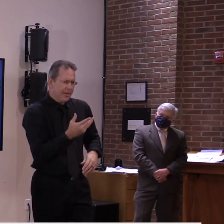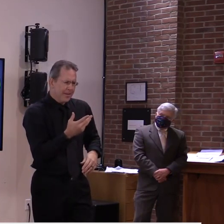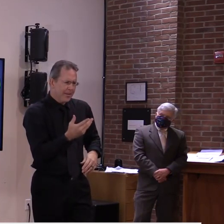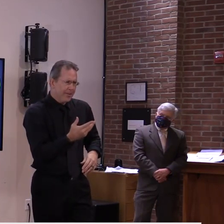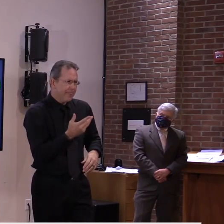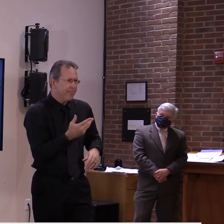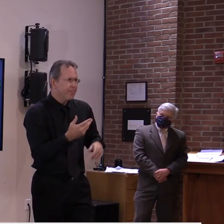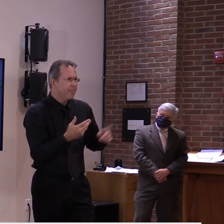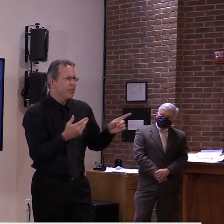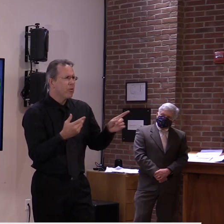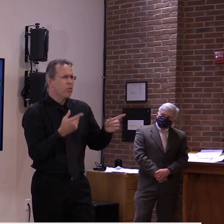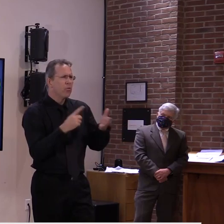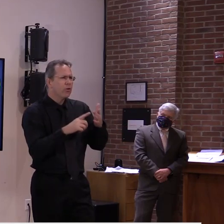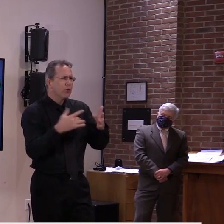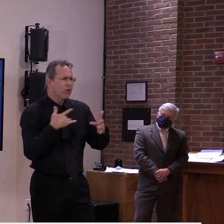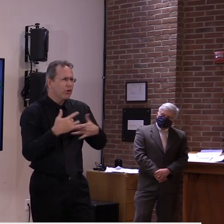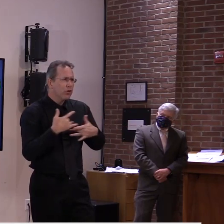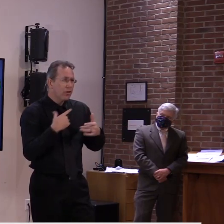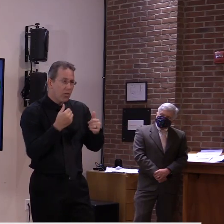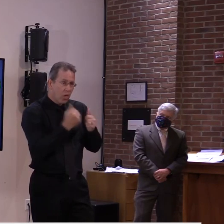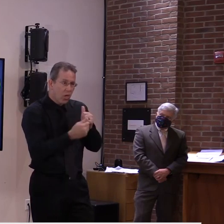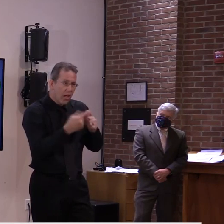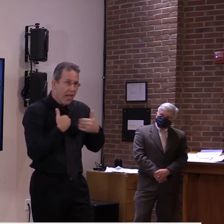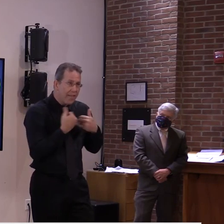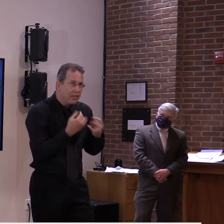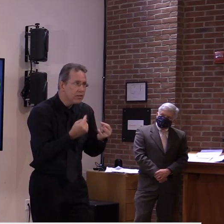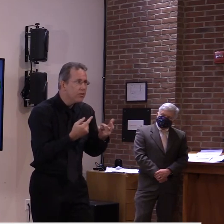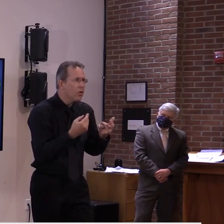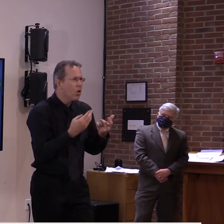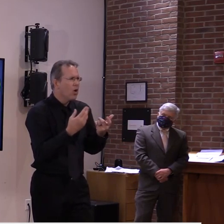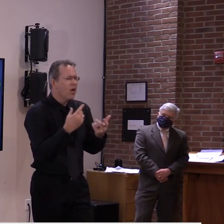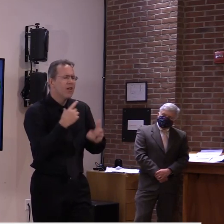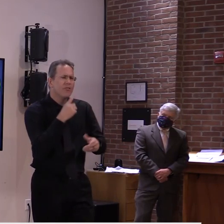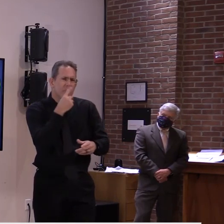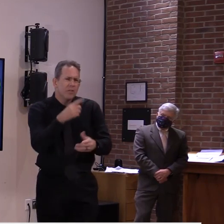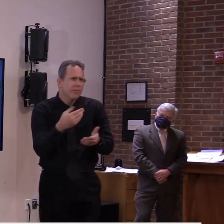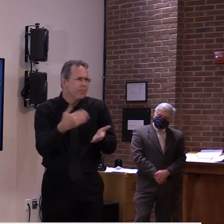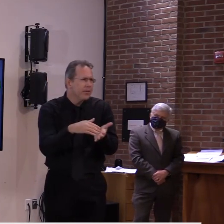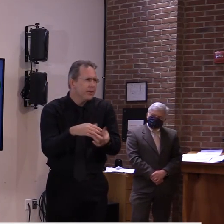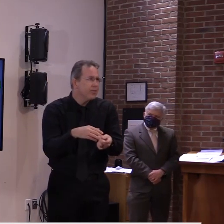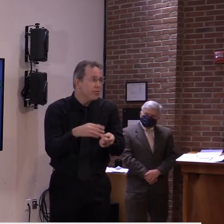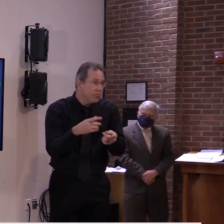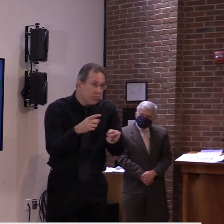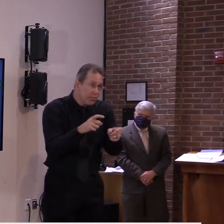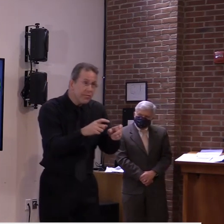true positive result in a setting where there's an epidemic going on. So